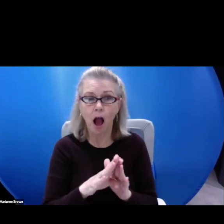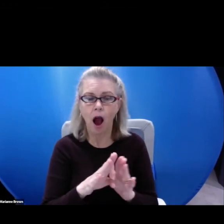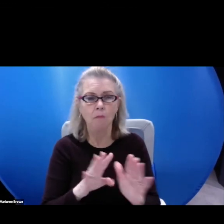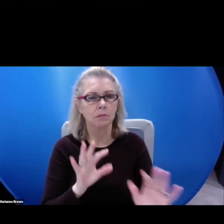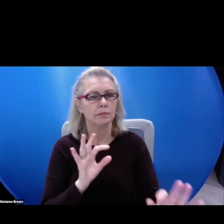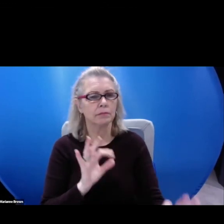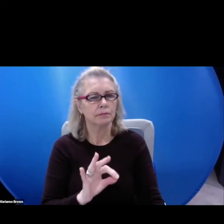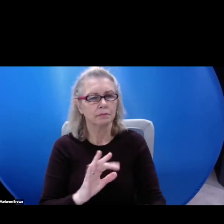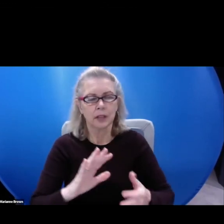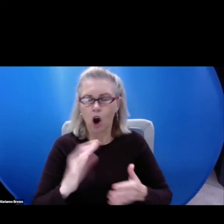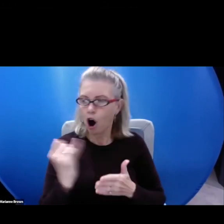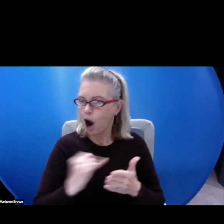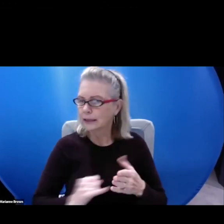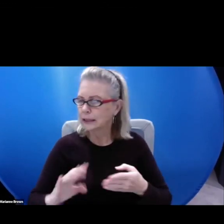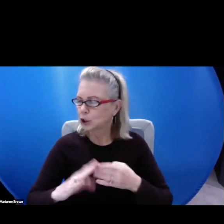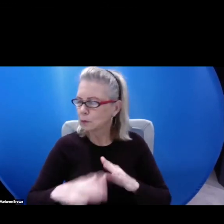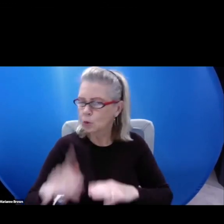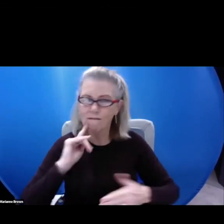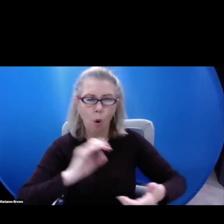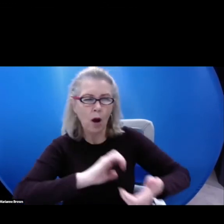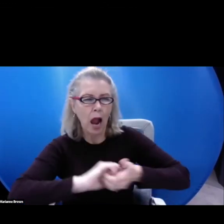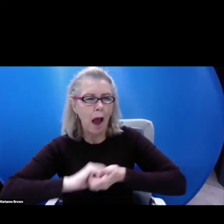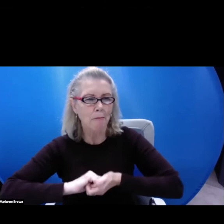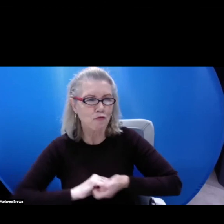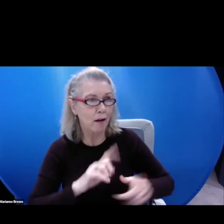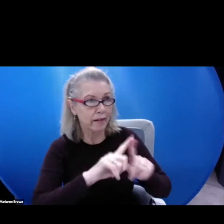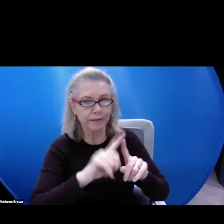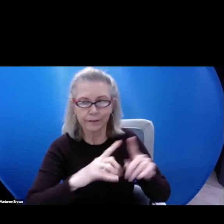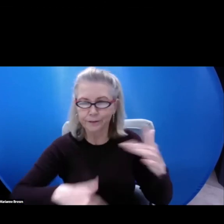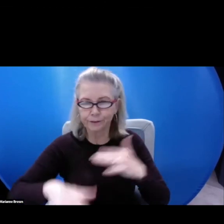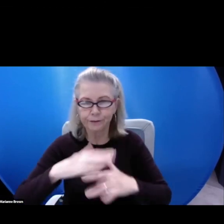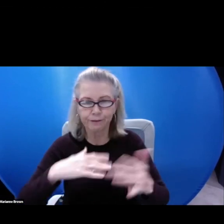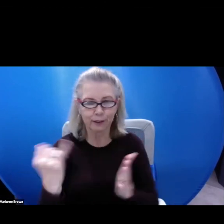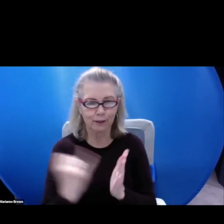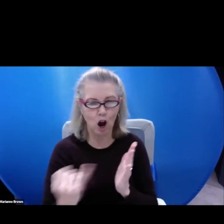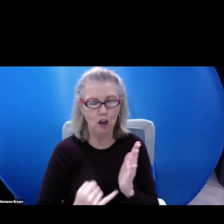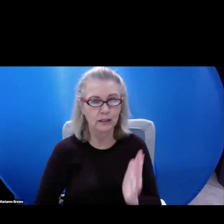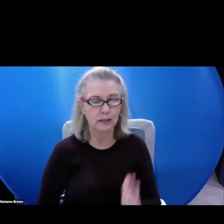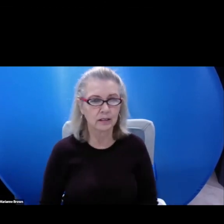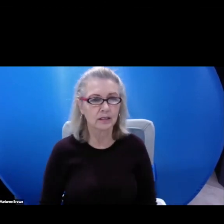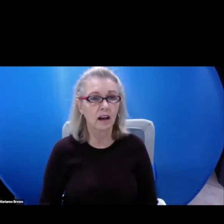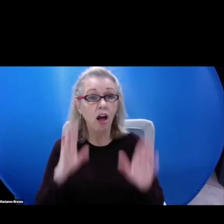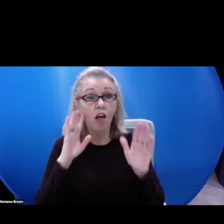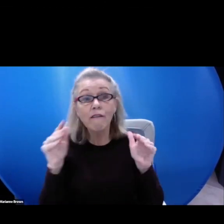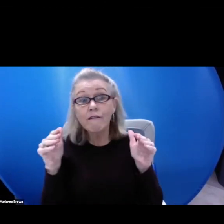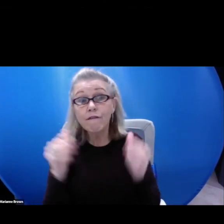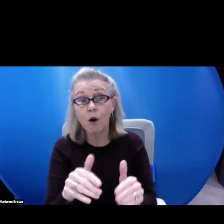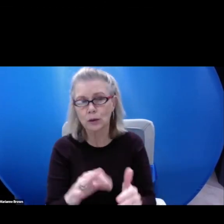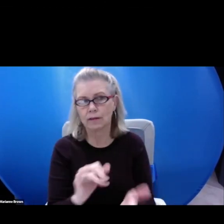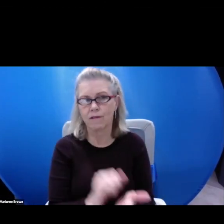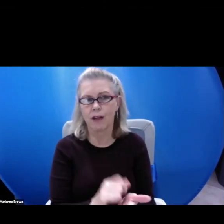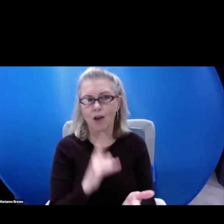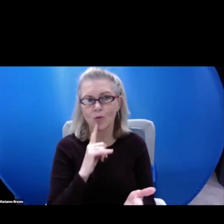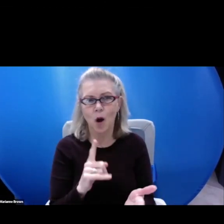artist community and collaborative artistic work. The focus of the operation was